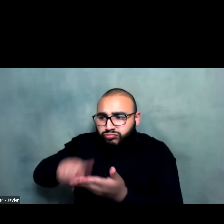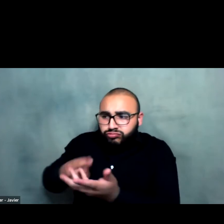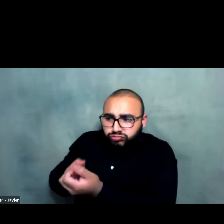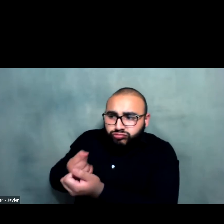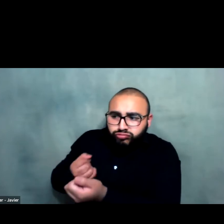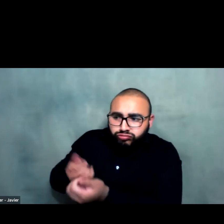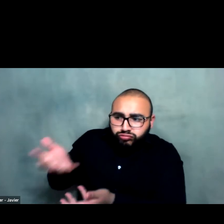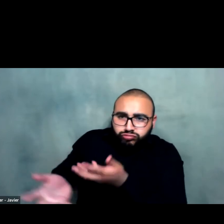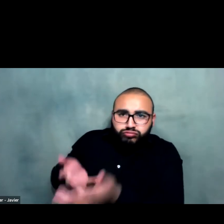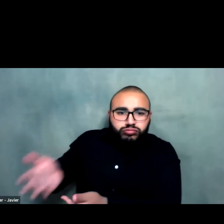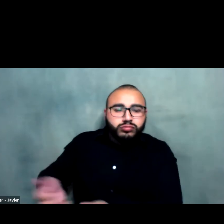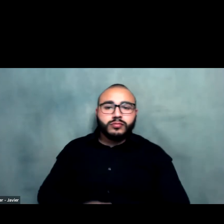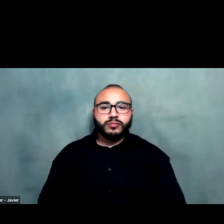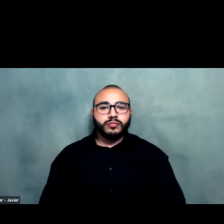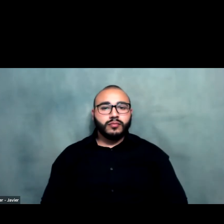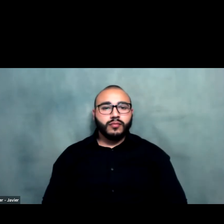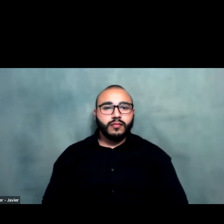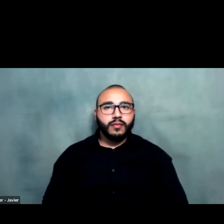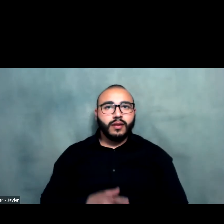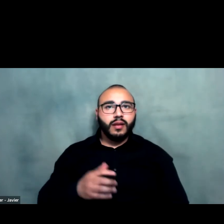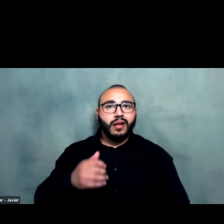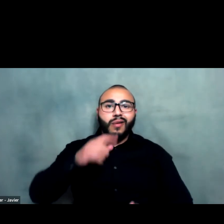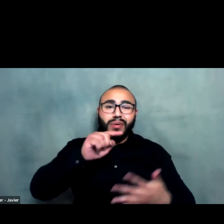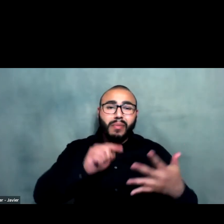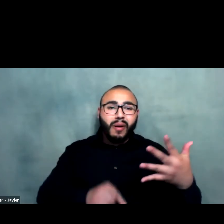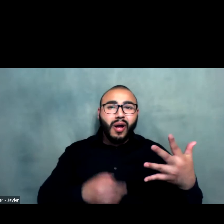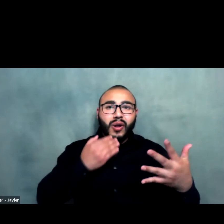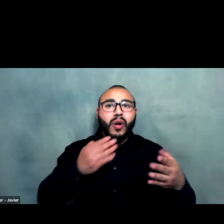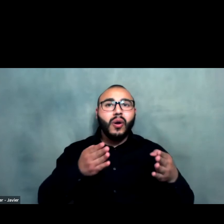I think all those are really good ways to really support